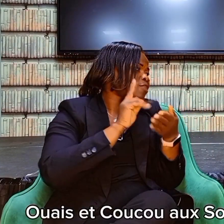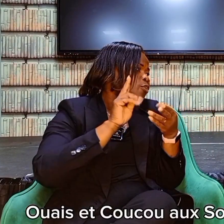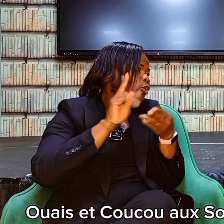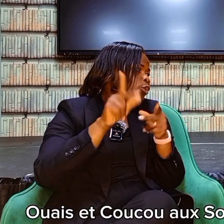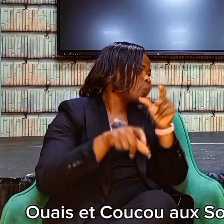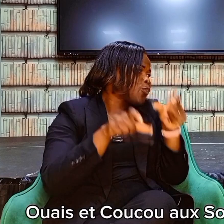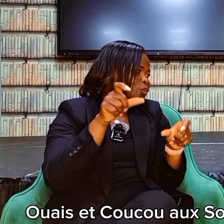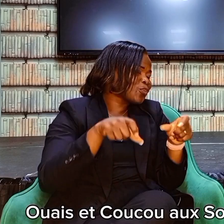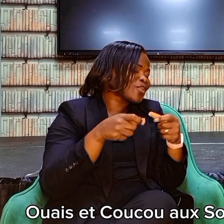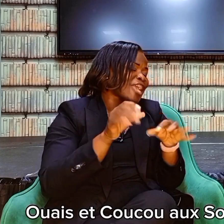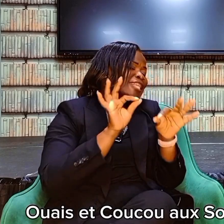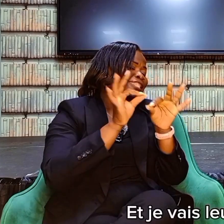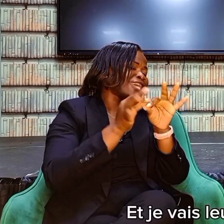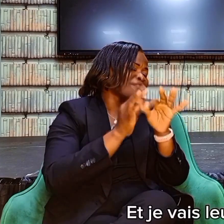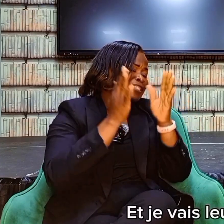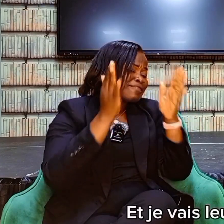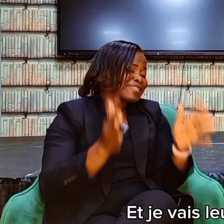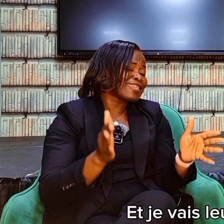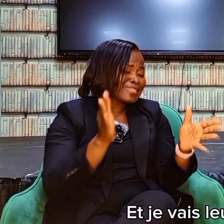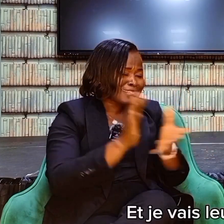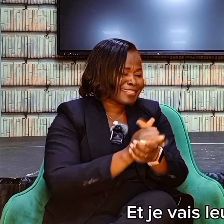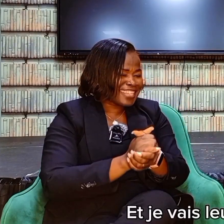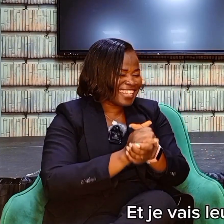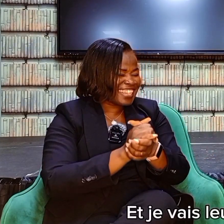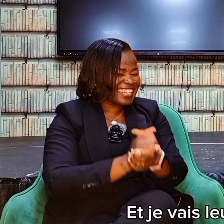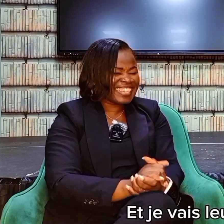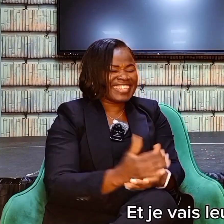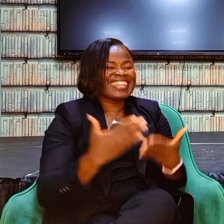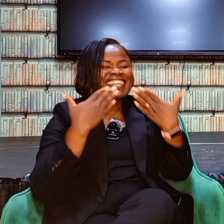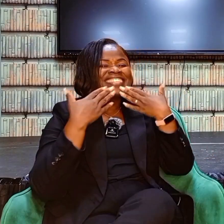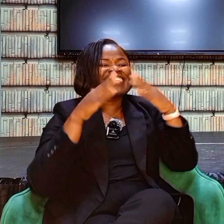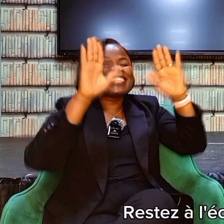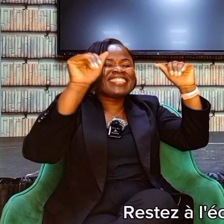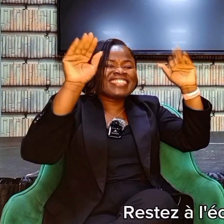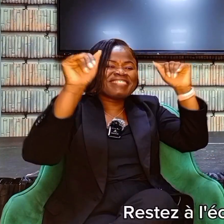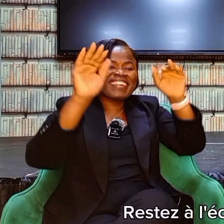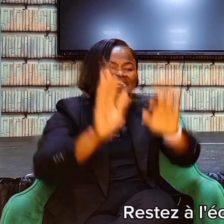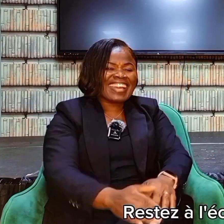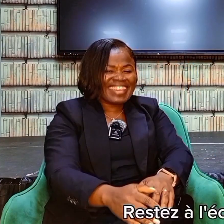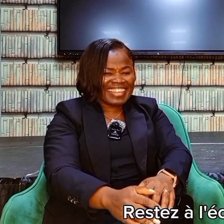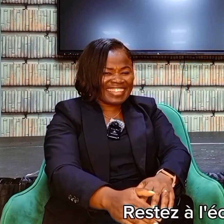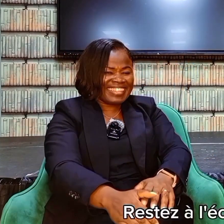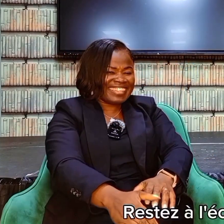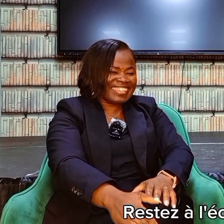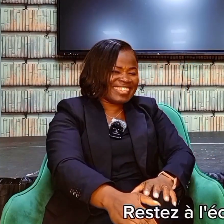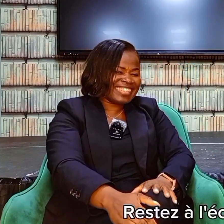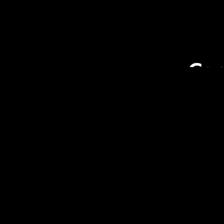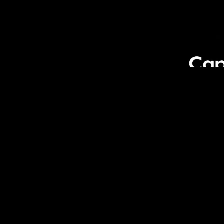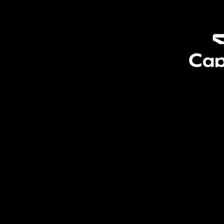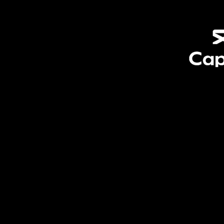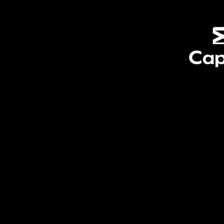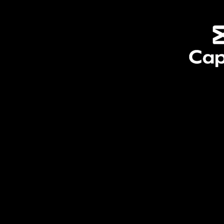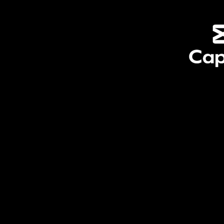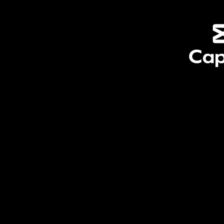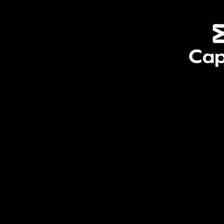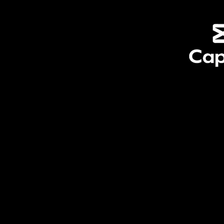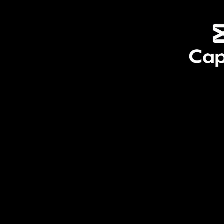deaf people and sign language interpreters. All right. Thank you. Bye. Bye-bye.